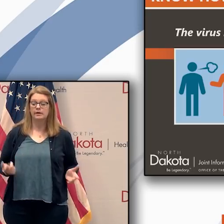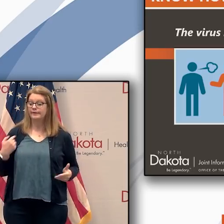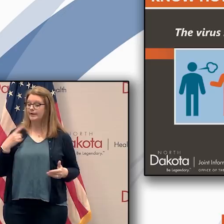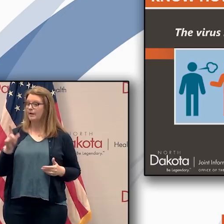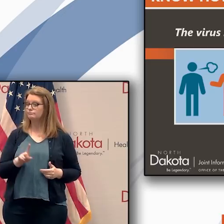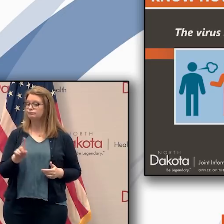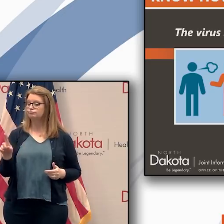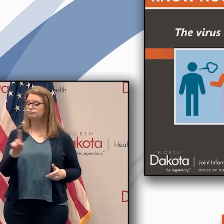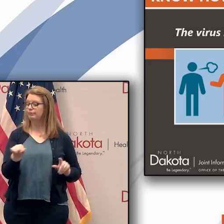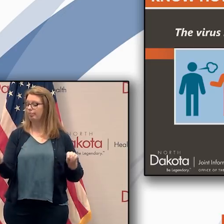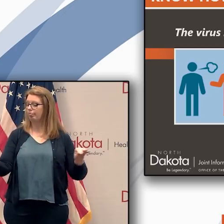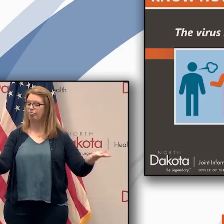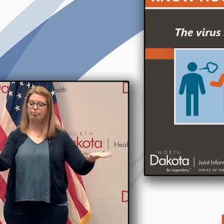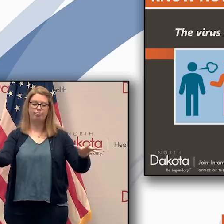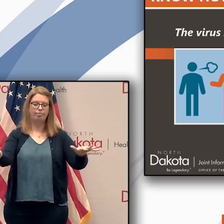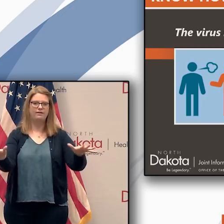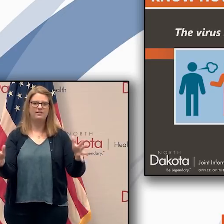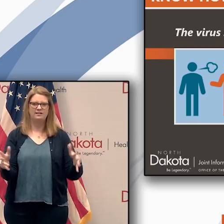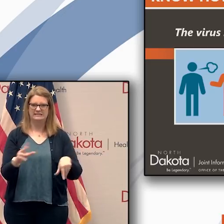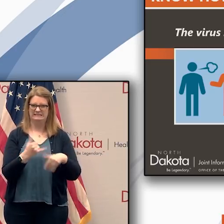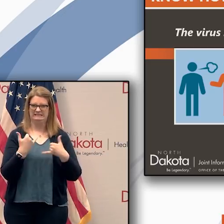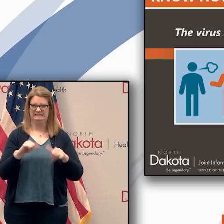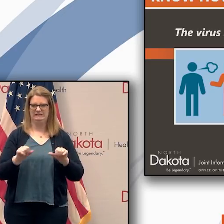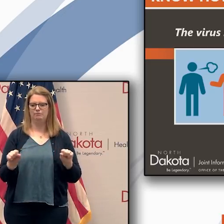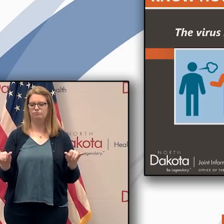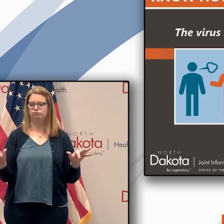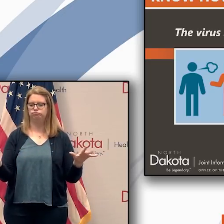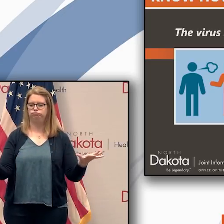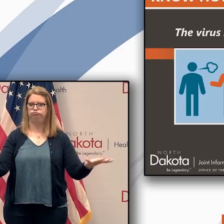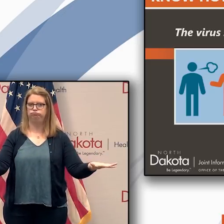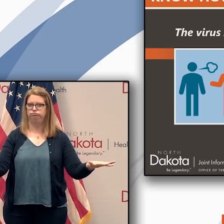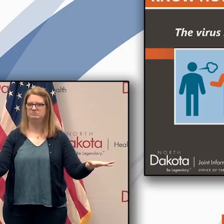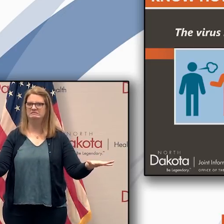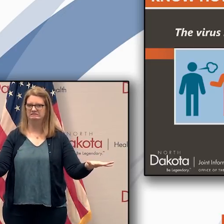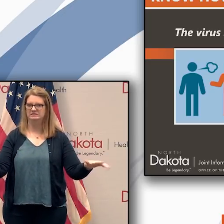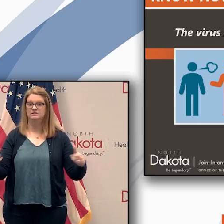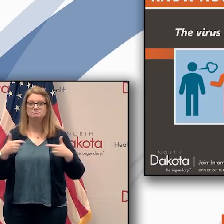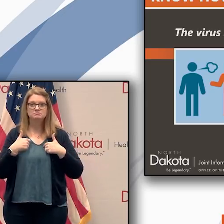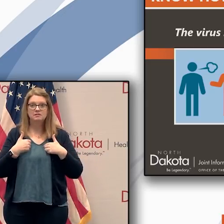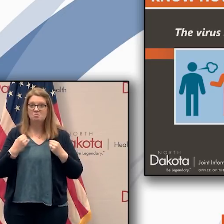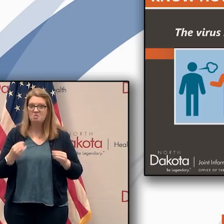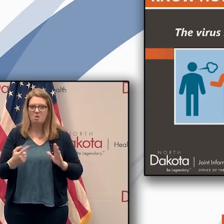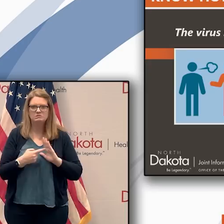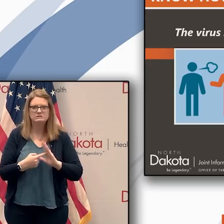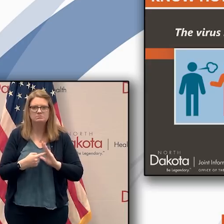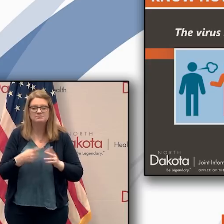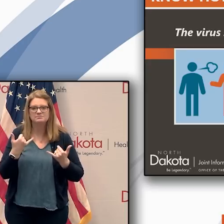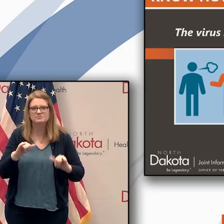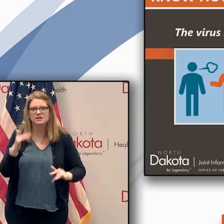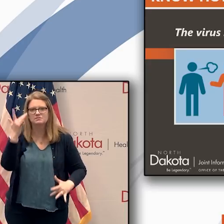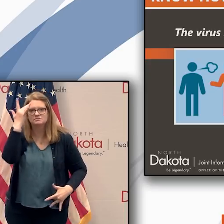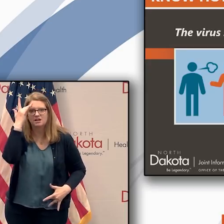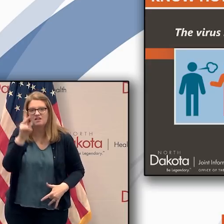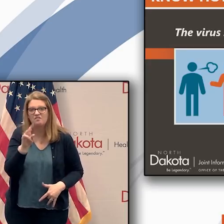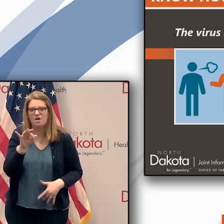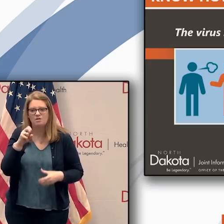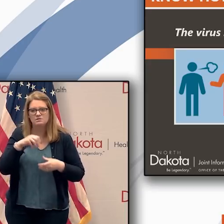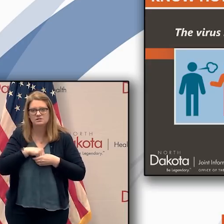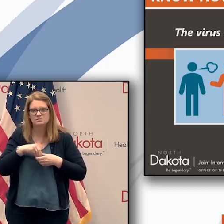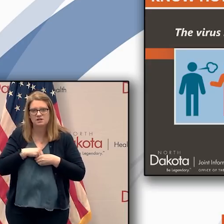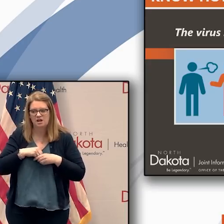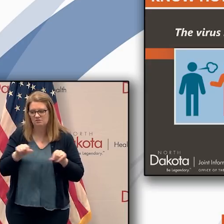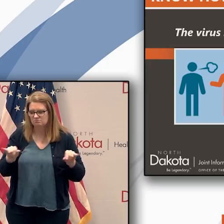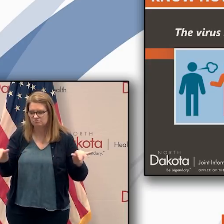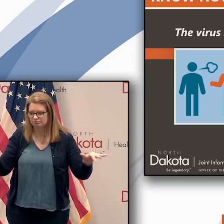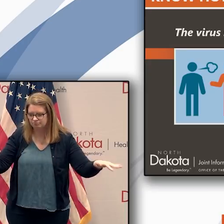remains unknown. We'll know more about this when we get more widespread antibody tests in terms of who's had it